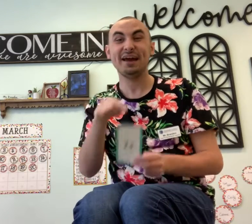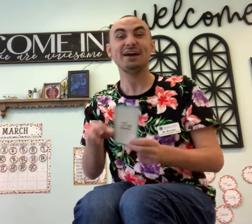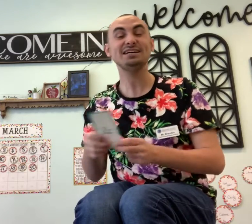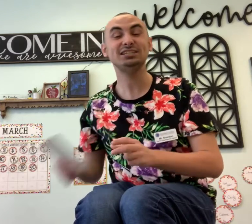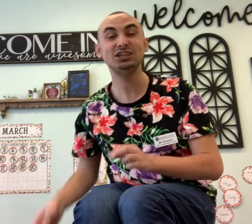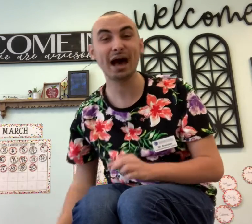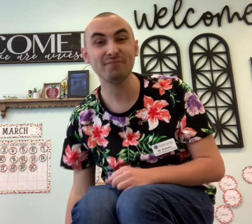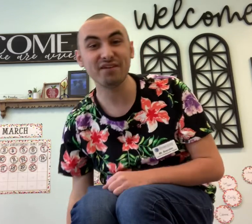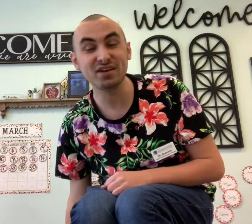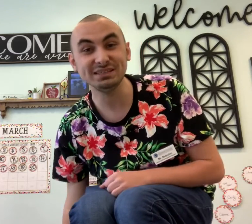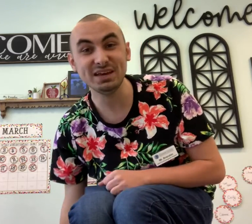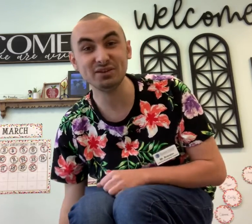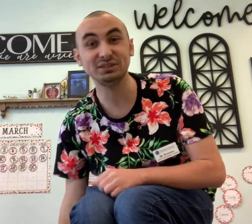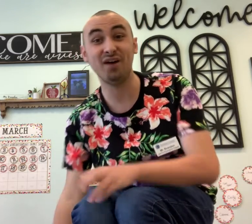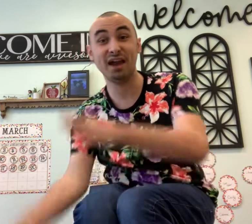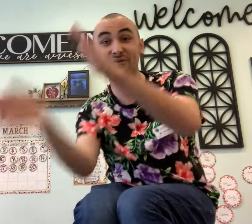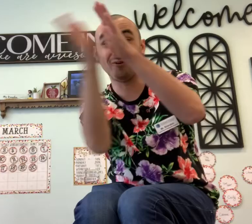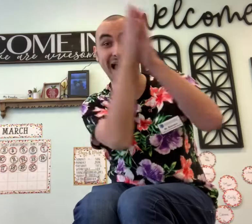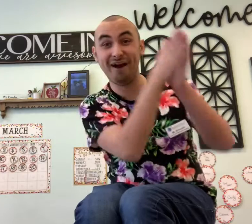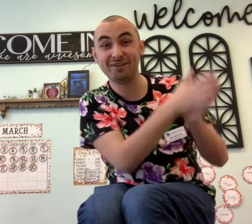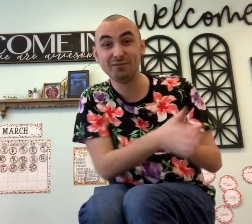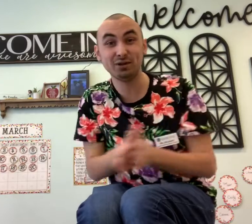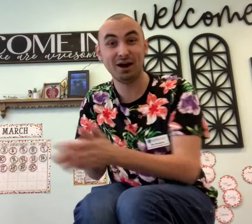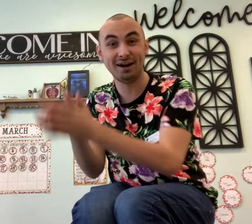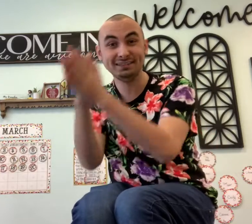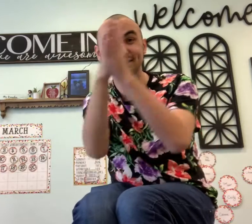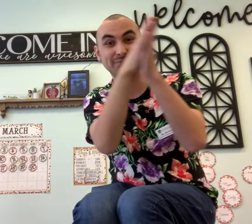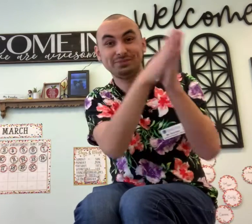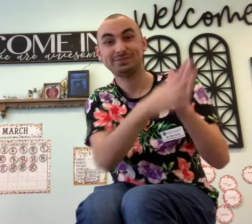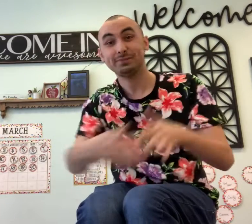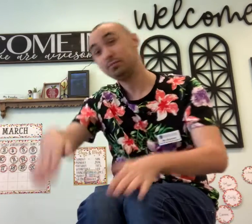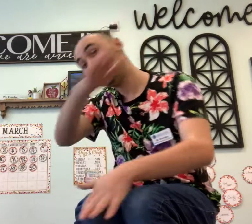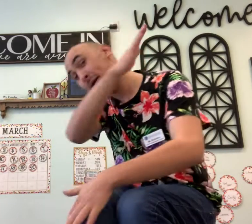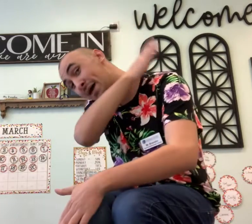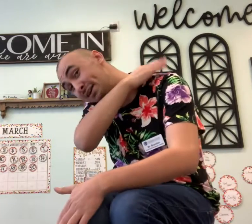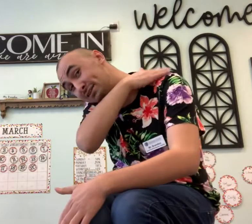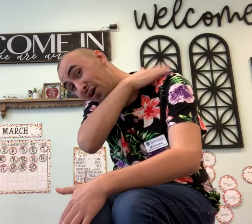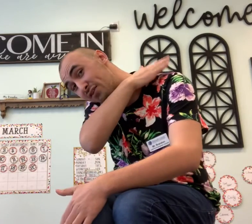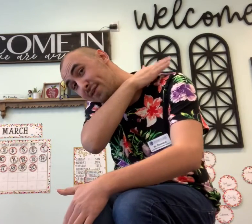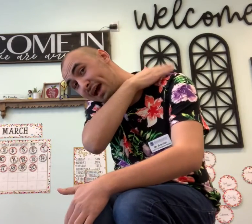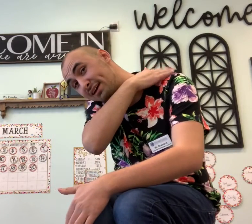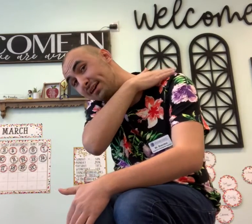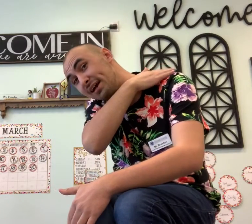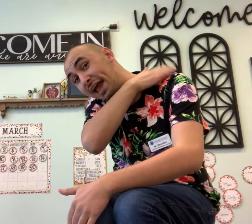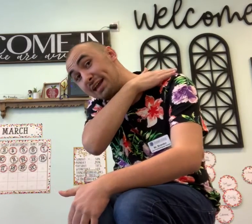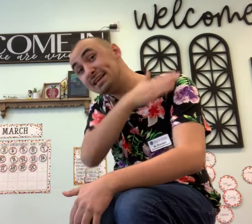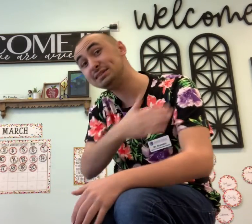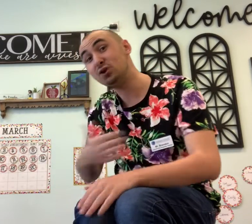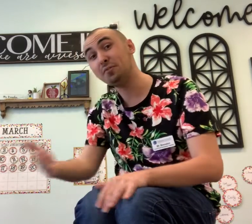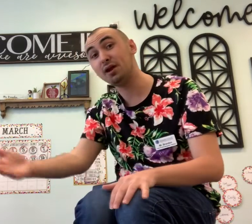Good job, my friends. Give yourself a round of applause. Pat yourself on the back and kiss your brain.